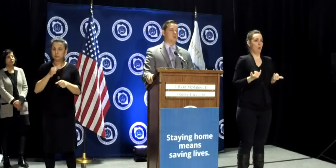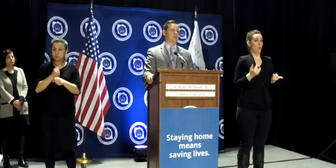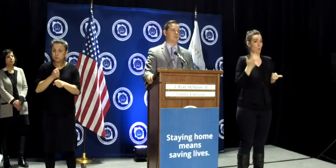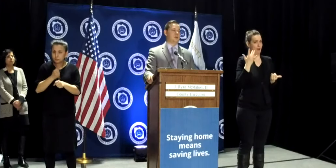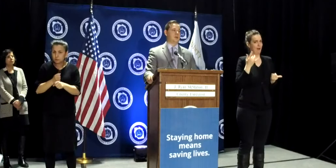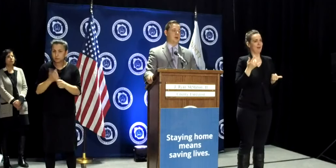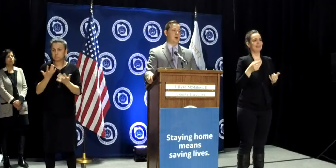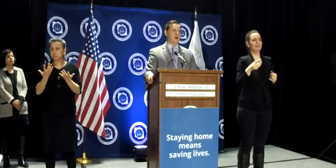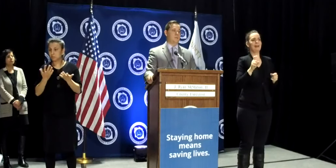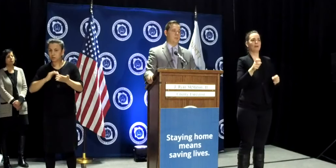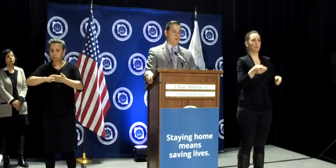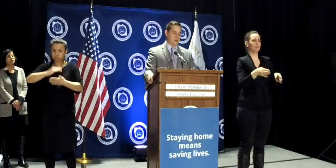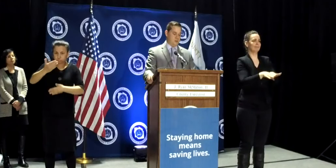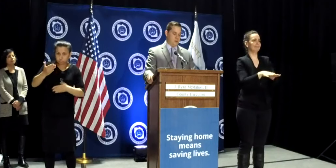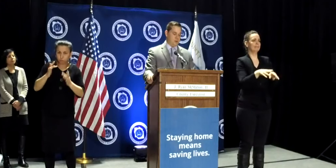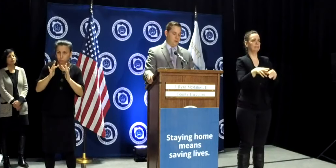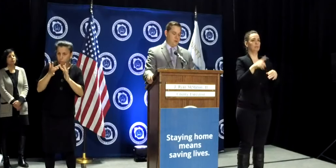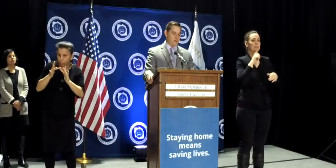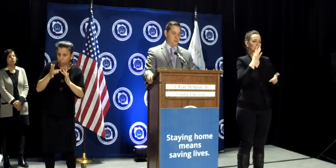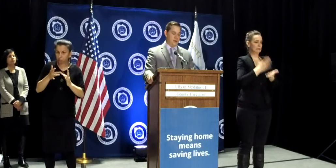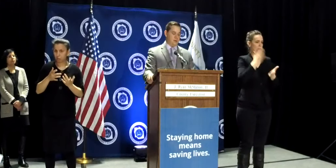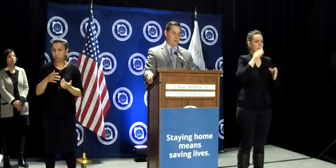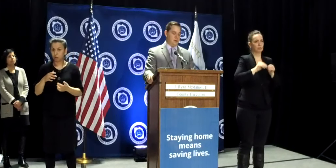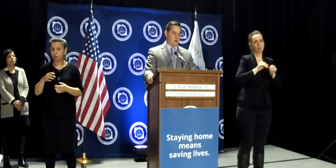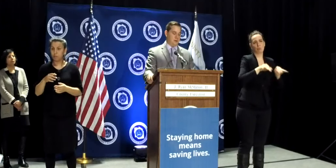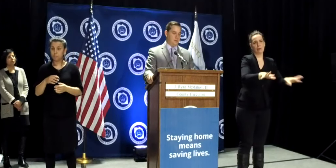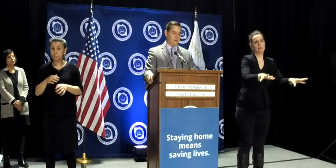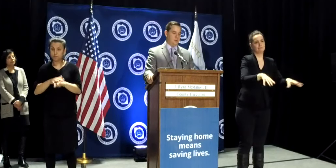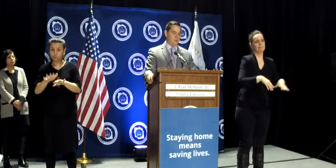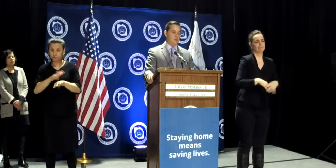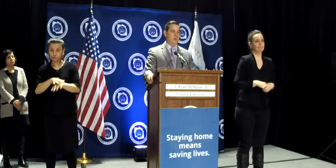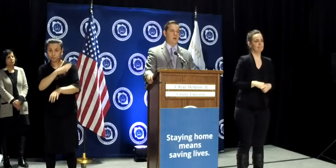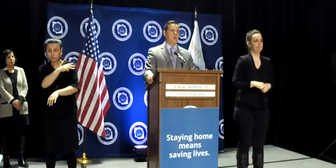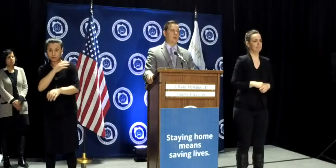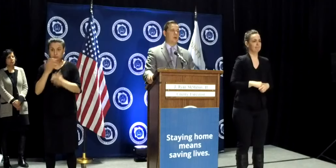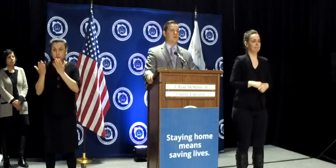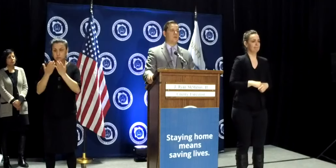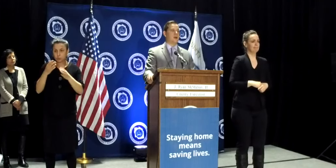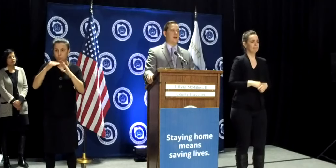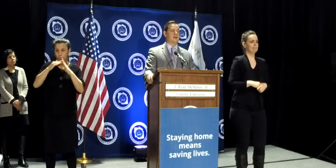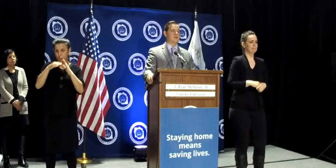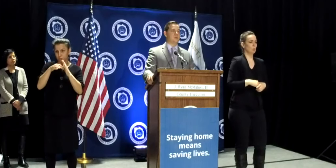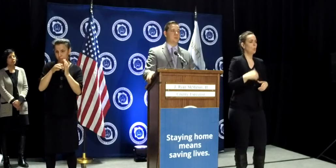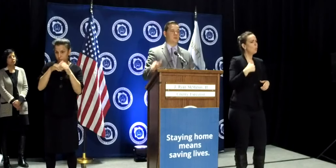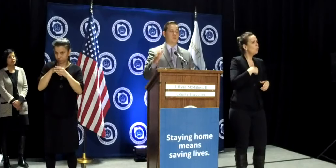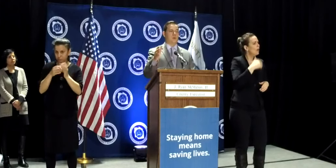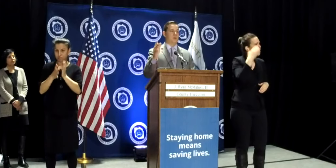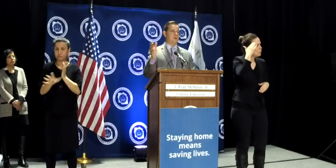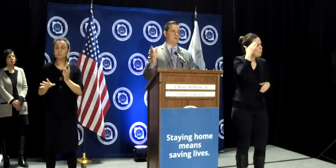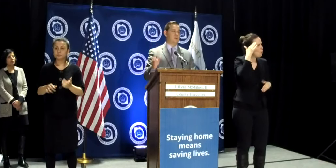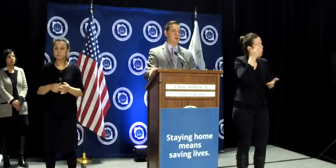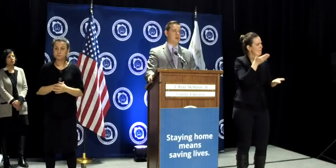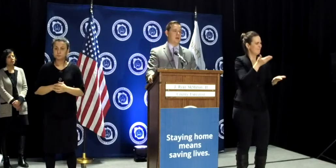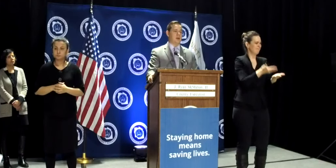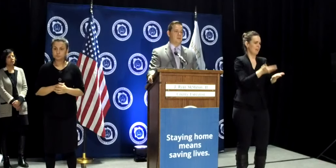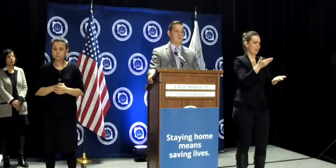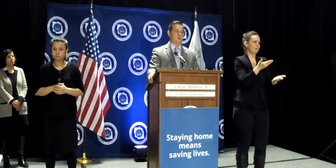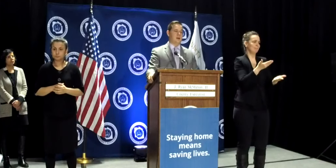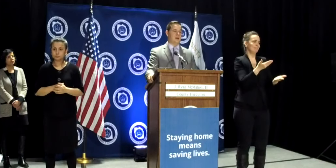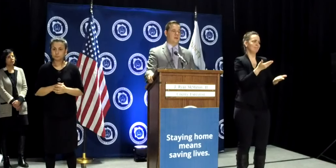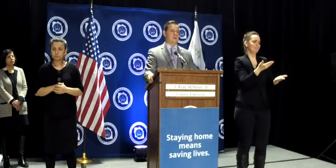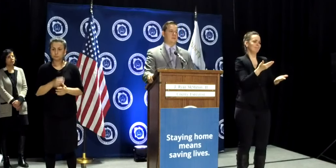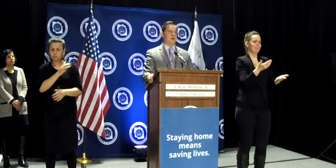without question. Certainly, there's been we know for a fact, because people have told us,